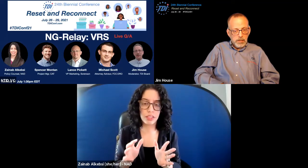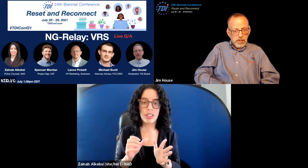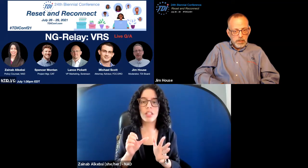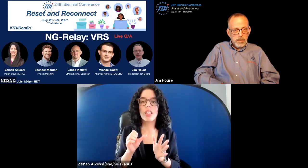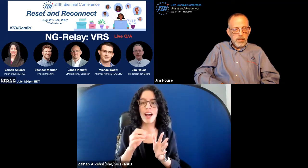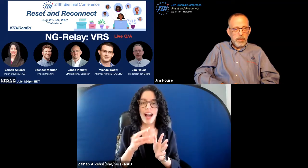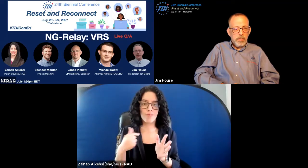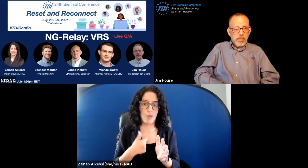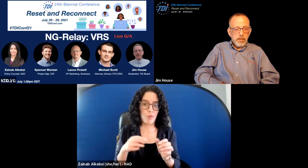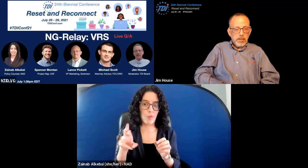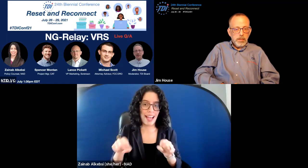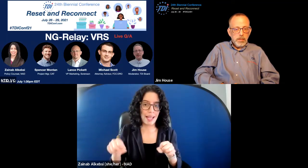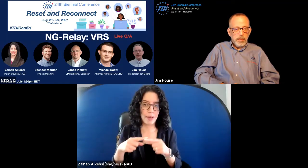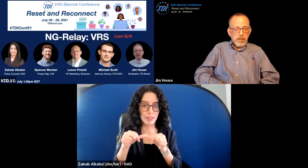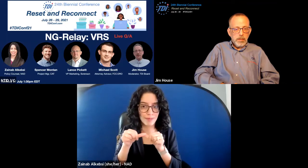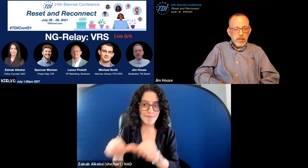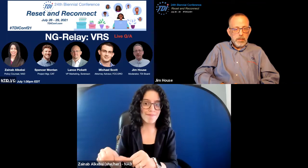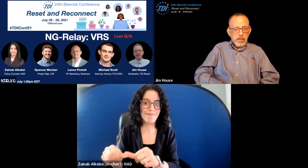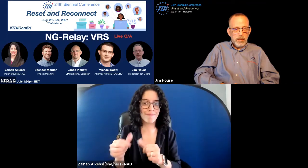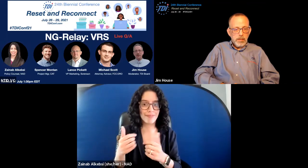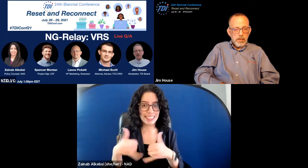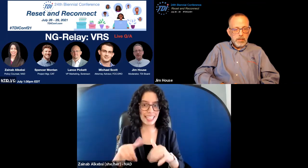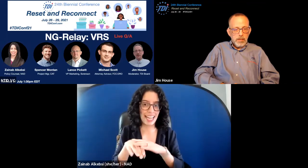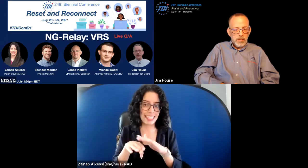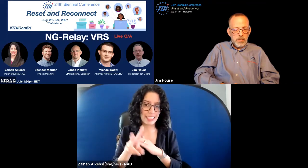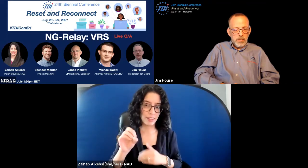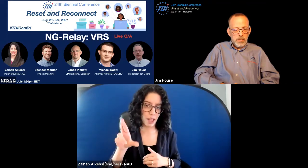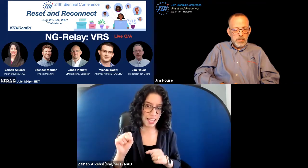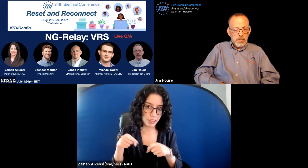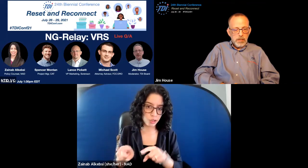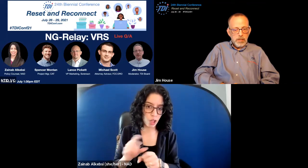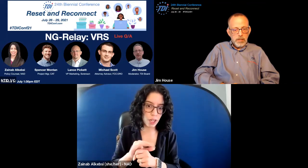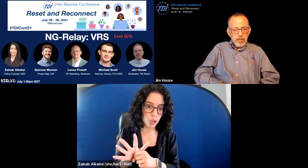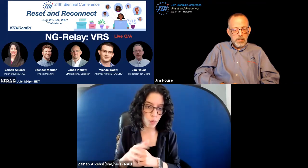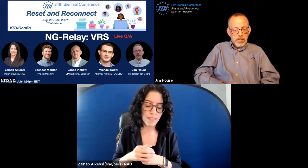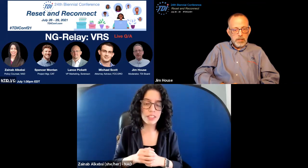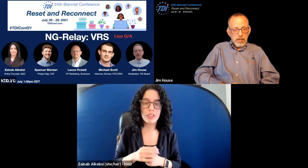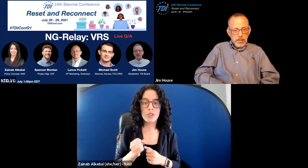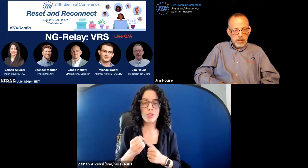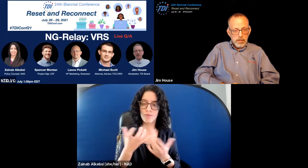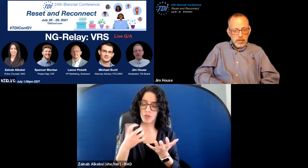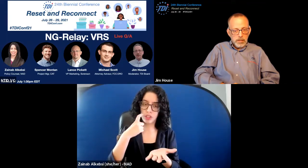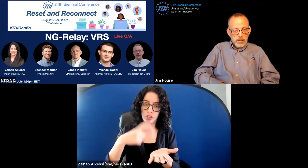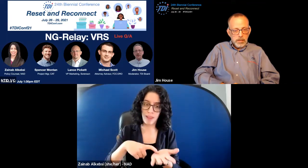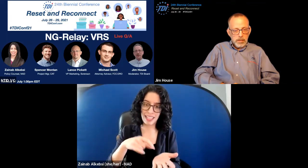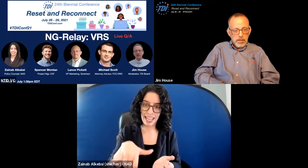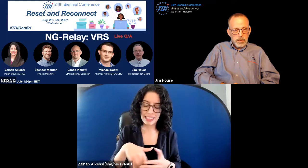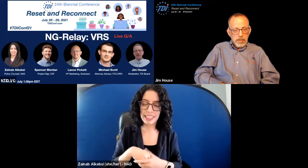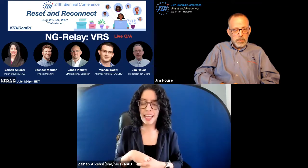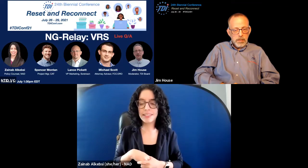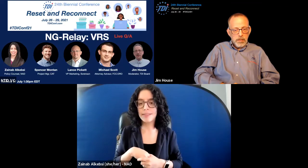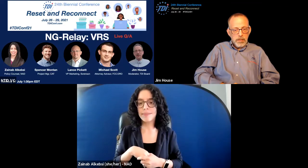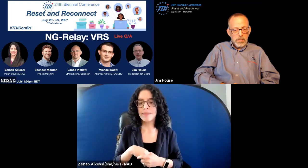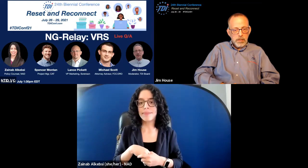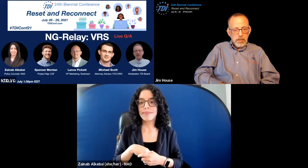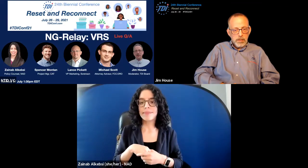really grew the pool of available interpreters, and we were able to continue to have an accessible video relay